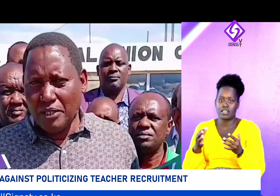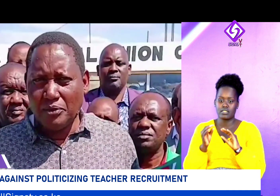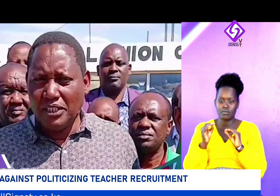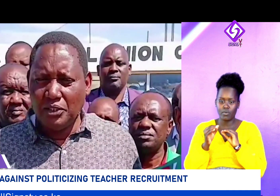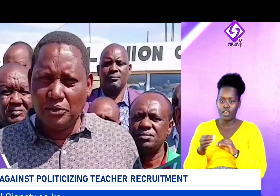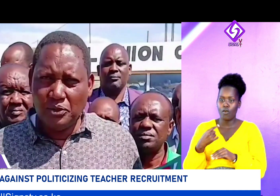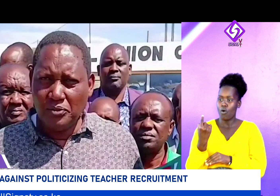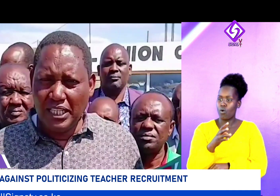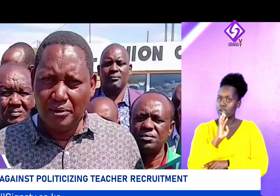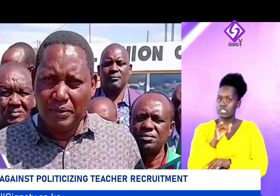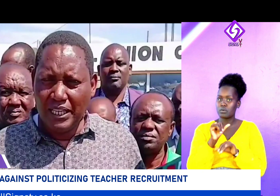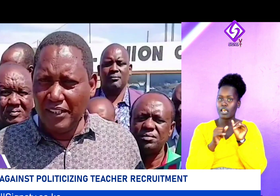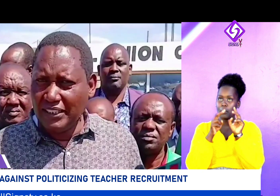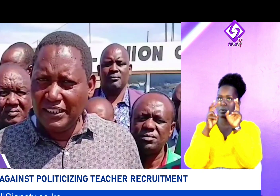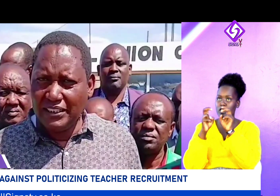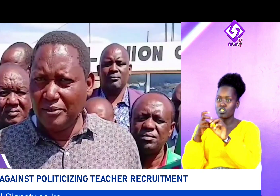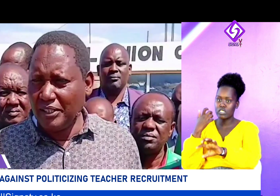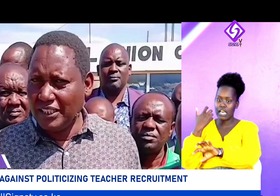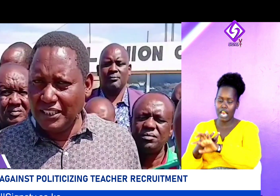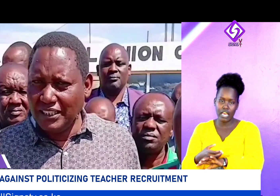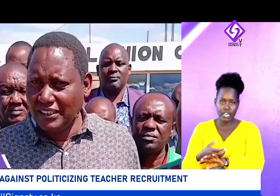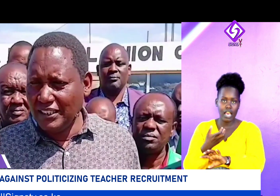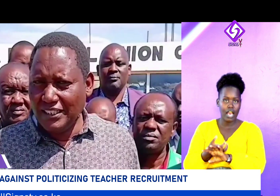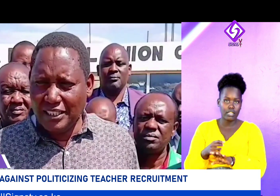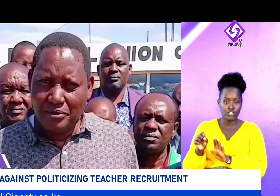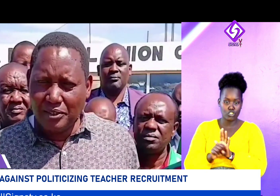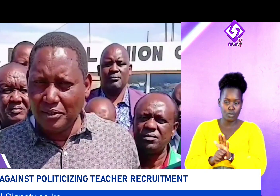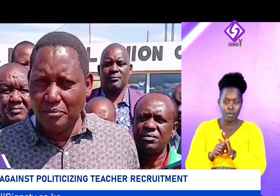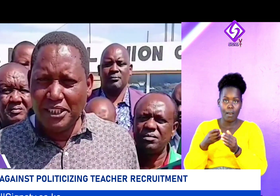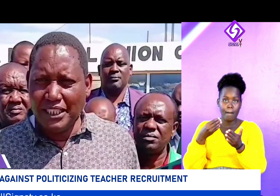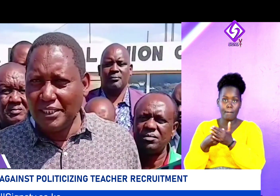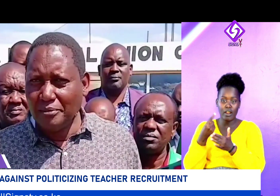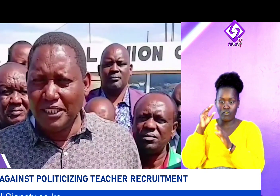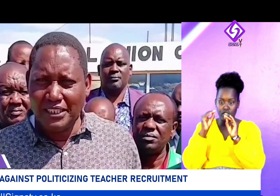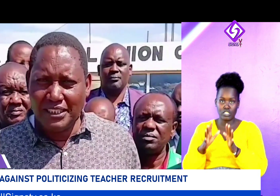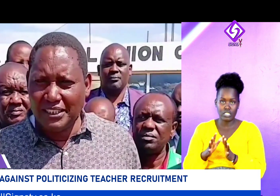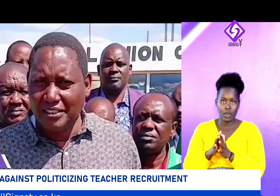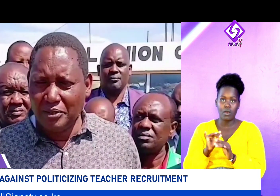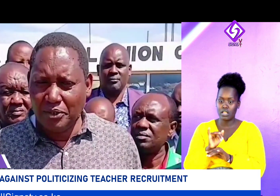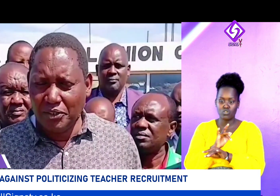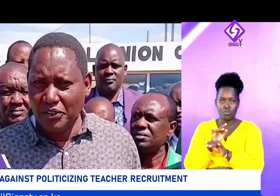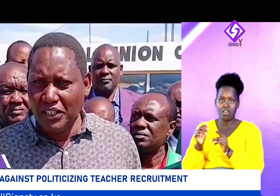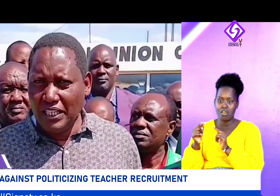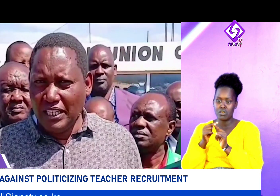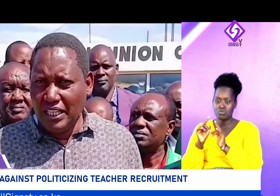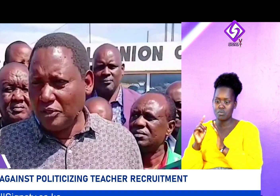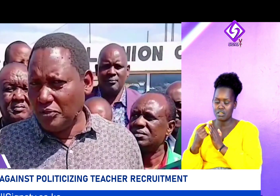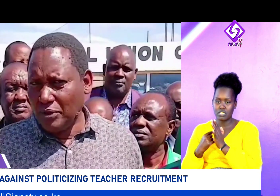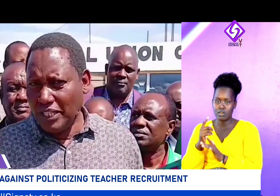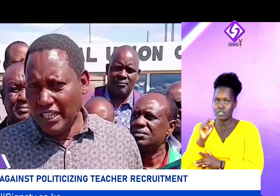the issues of hardship allowances for our teachers. That one should not be touched by the Teacher Service Commission. And so far we thank the